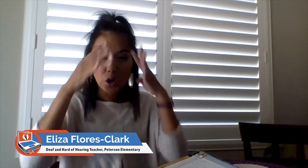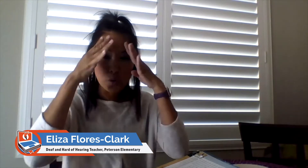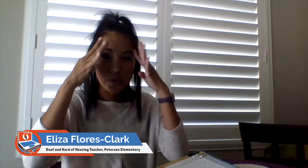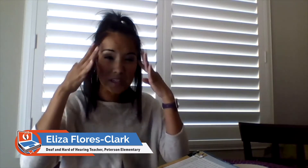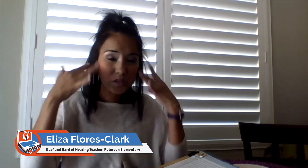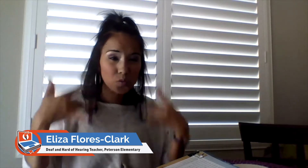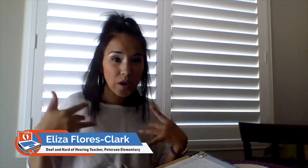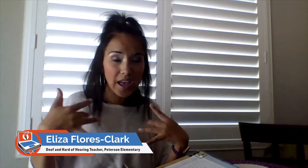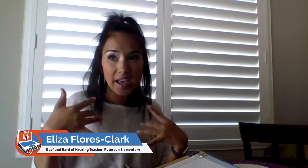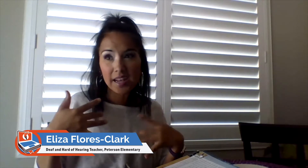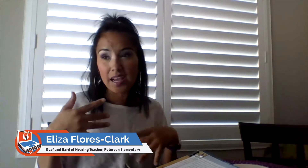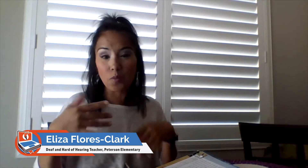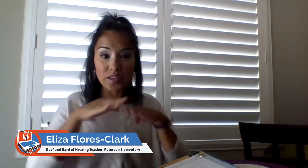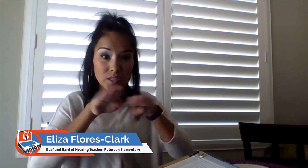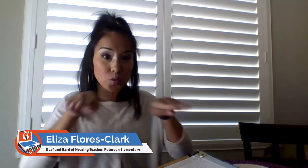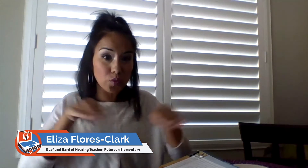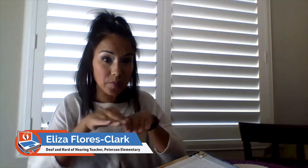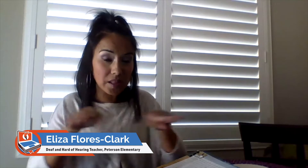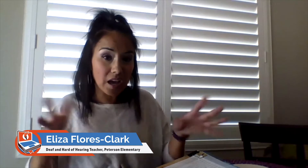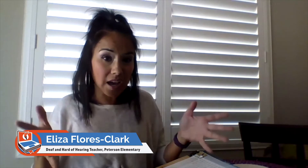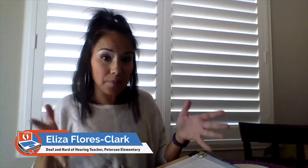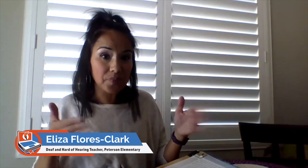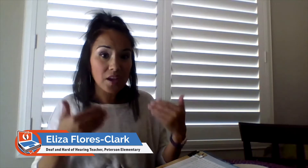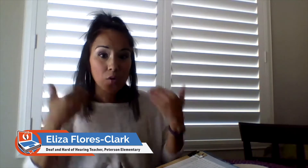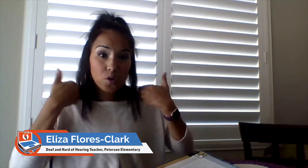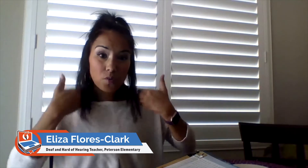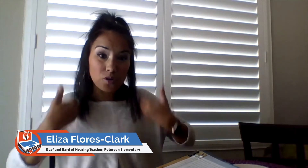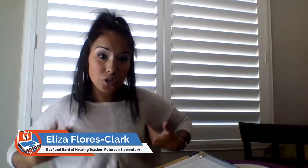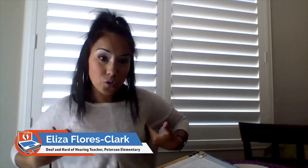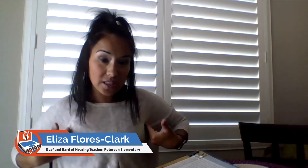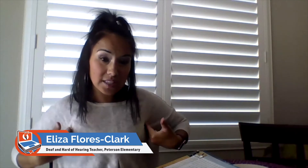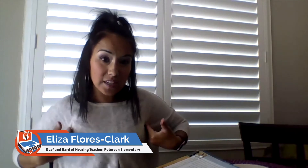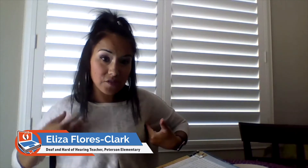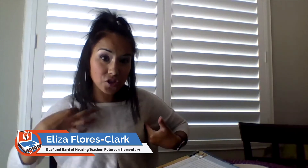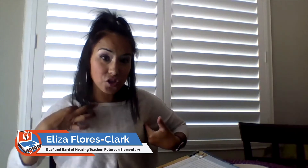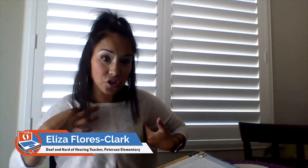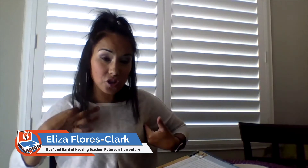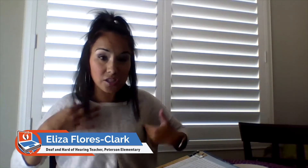we sweat, we swim a lot, we wear short sleeve shirts and